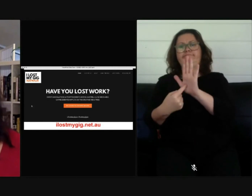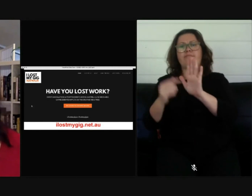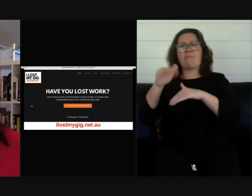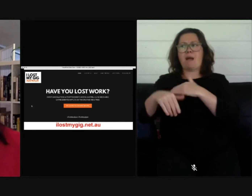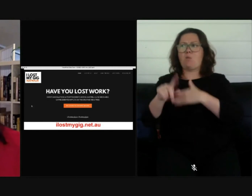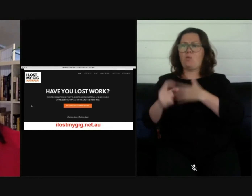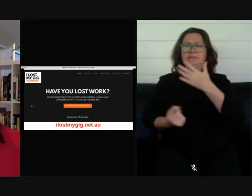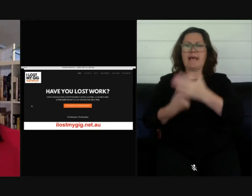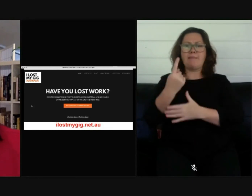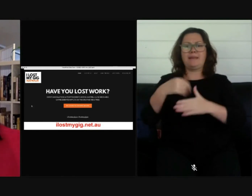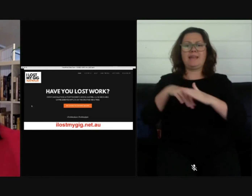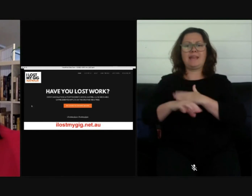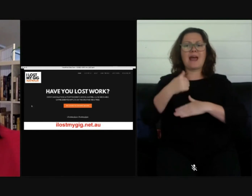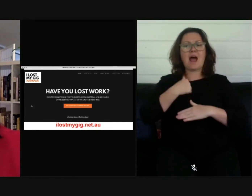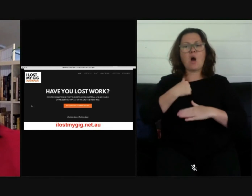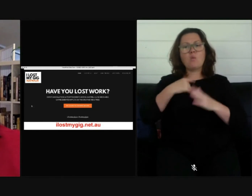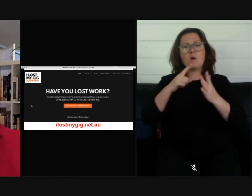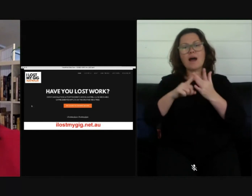at